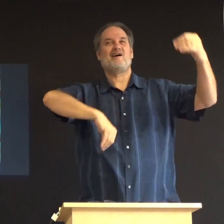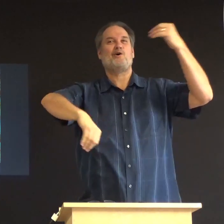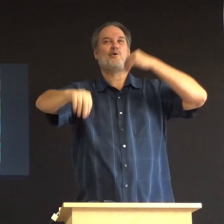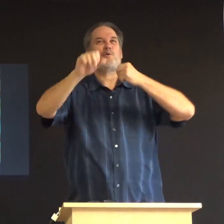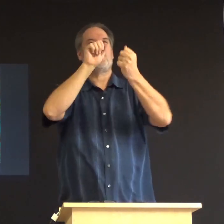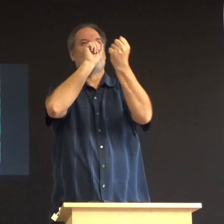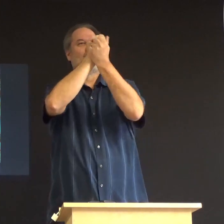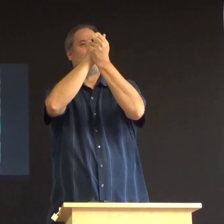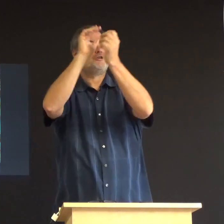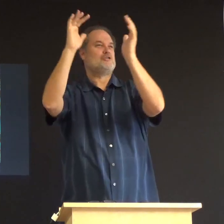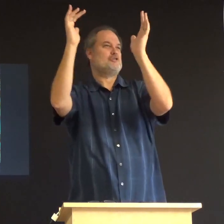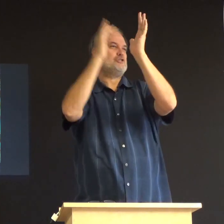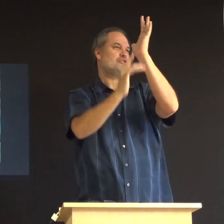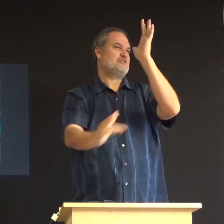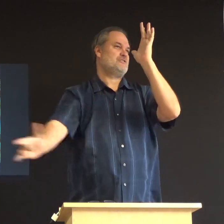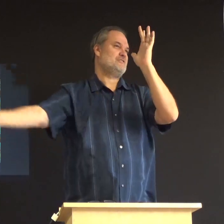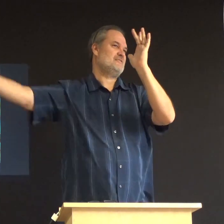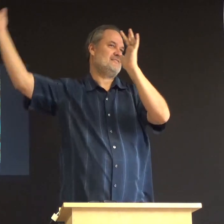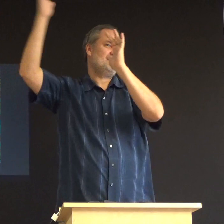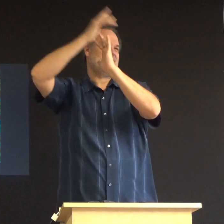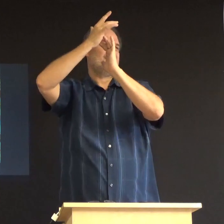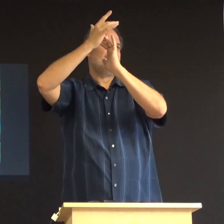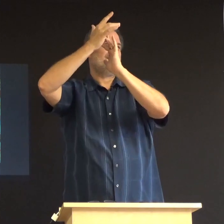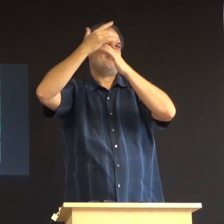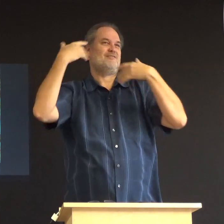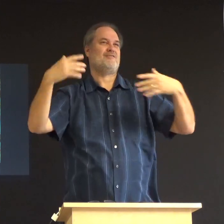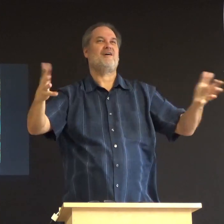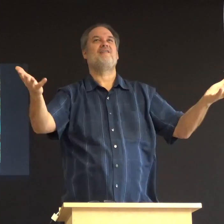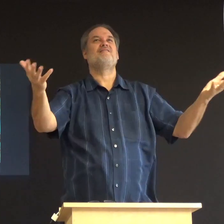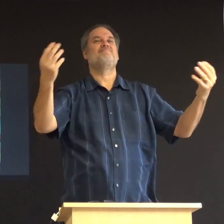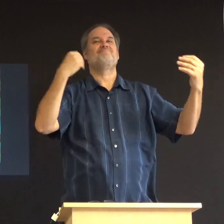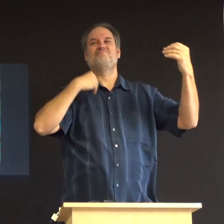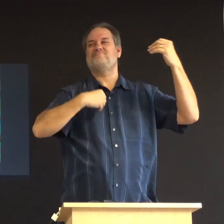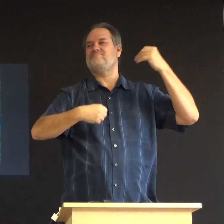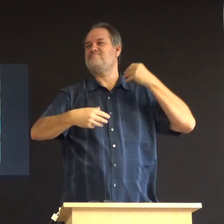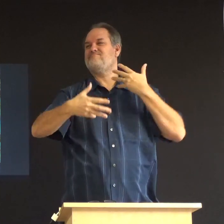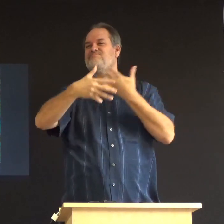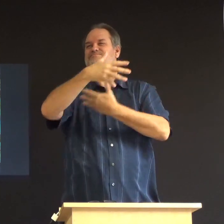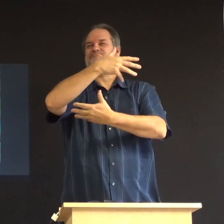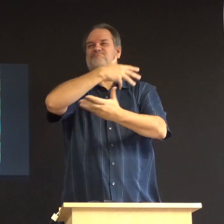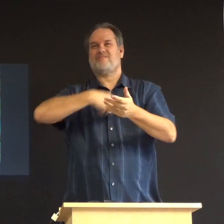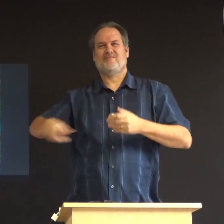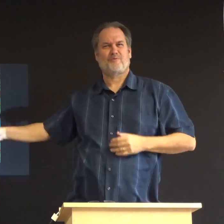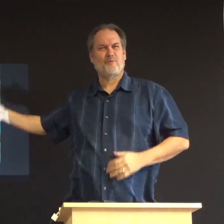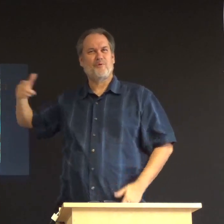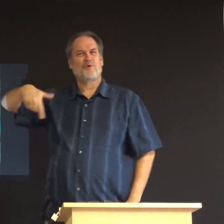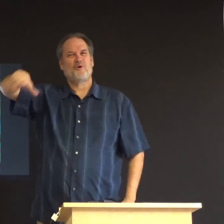gather together, worship Jesus. Eat together, fellowship